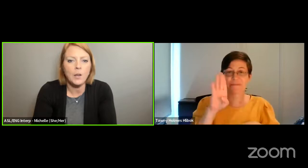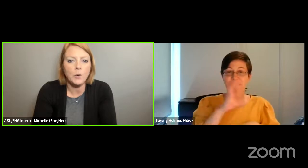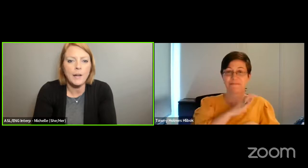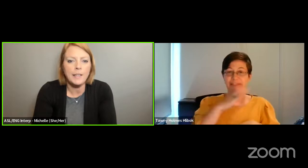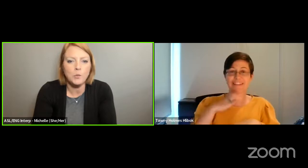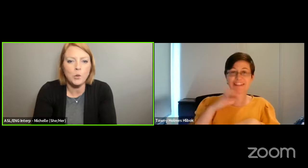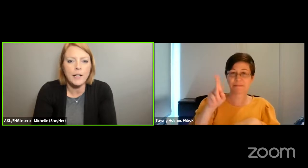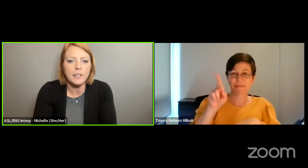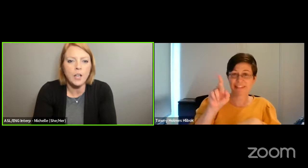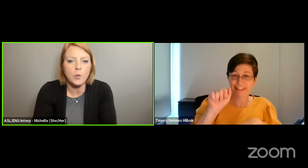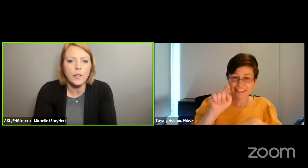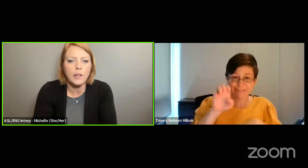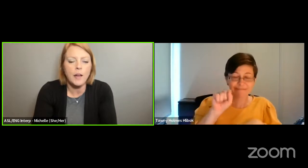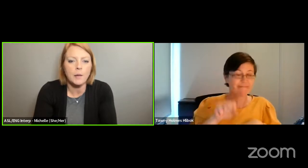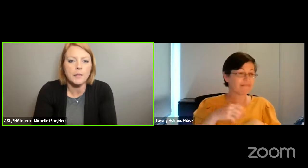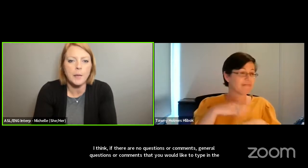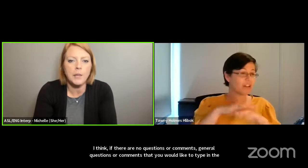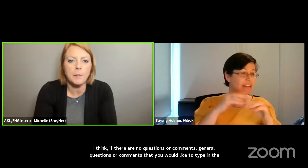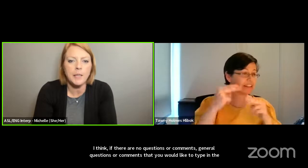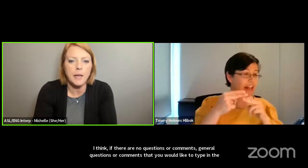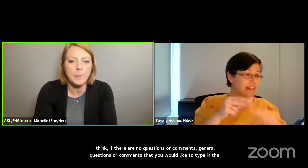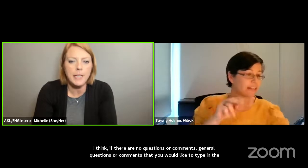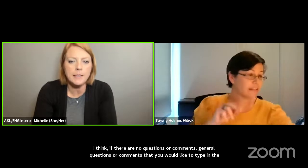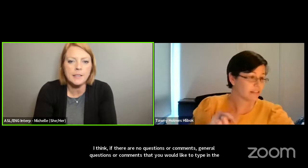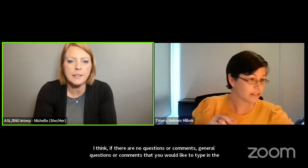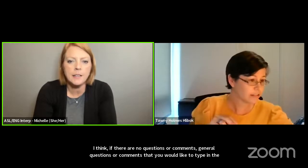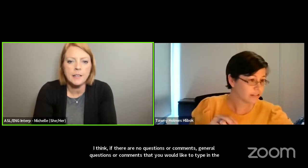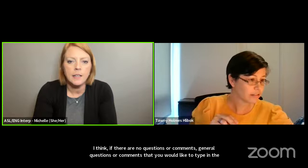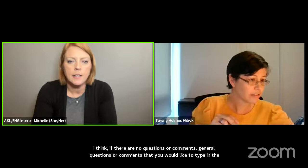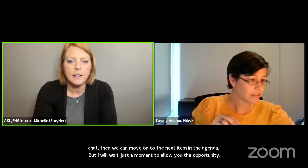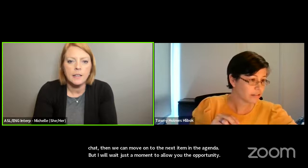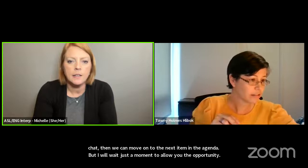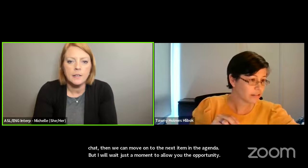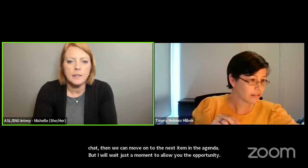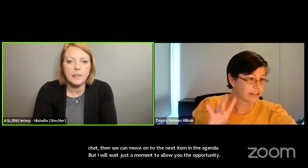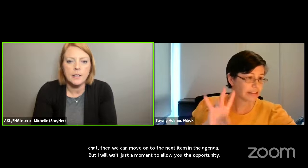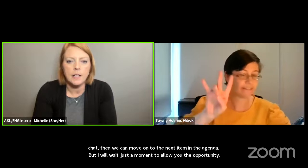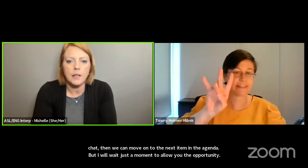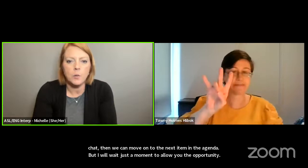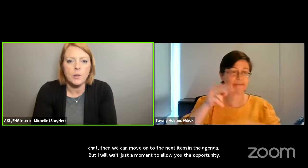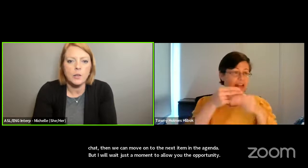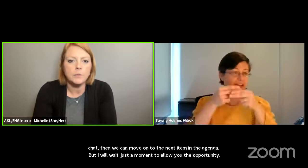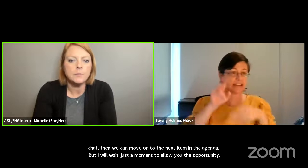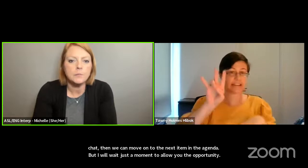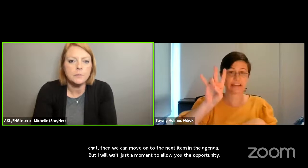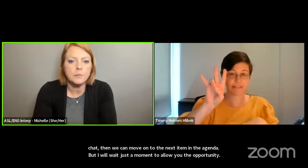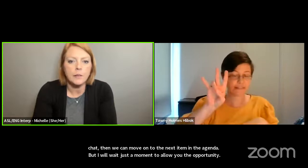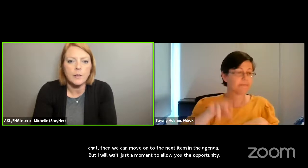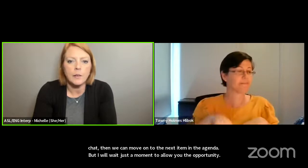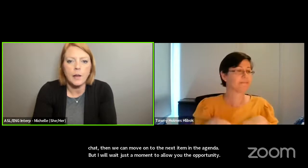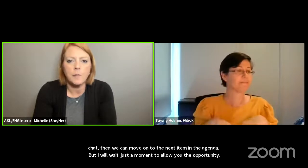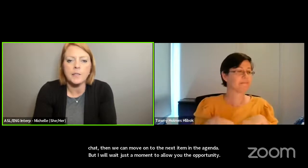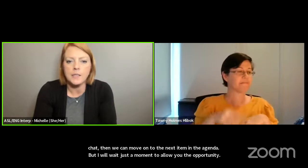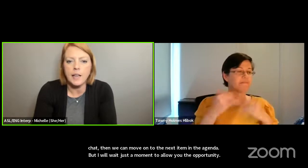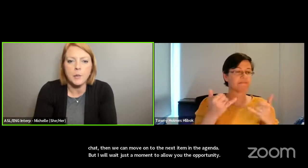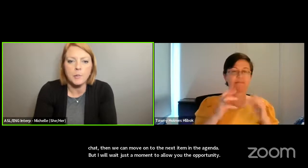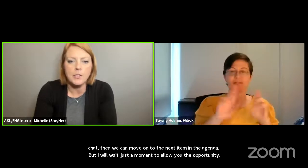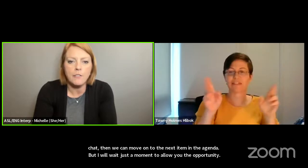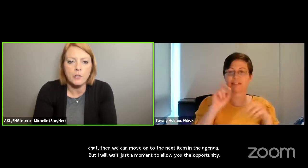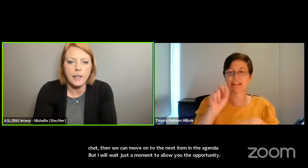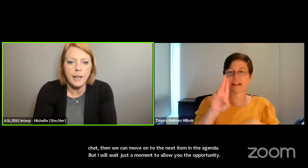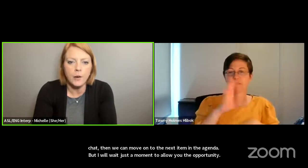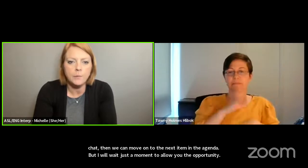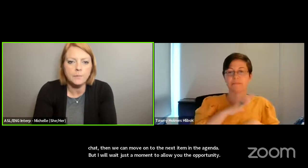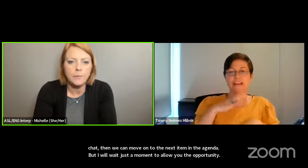Okay, I think we're ready to move right along with subcommittee updates. I'm on slide